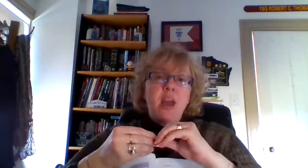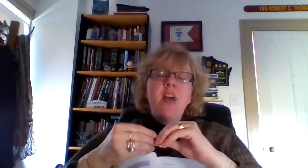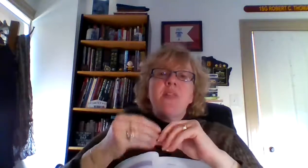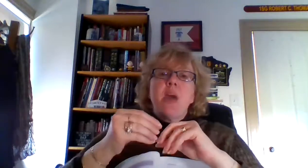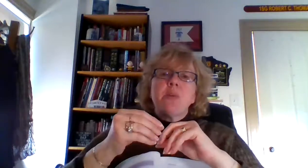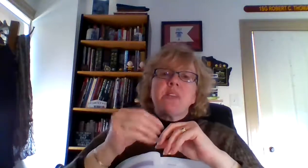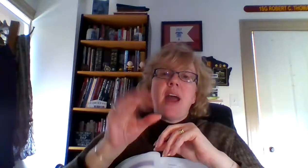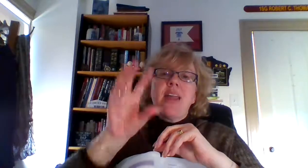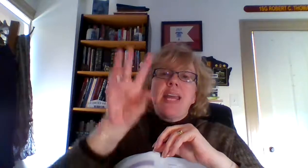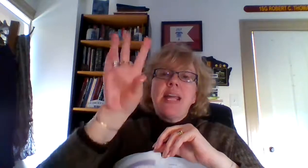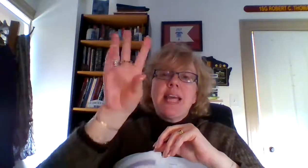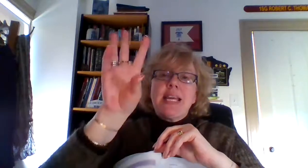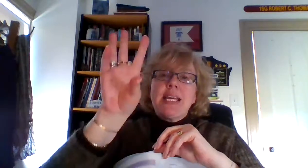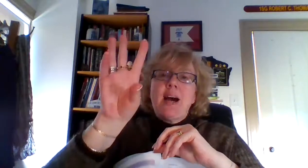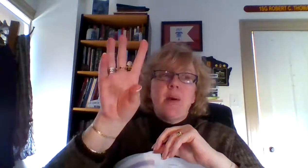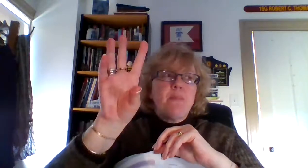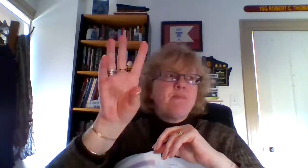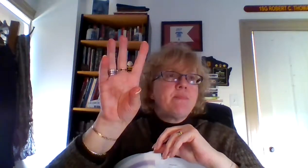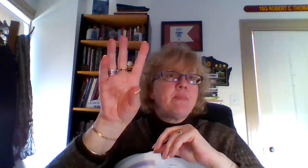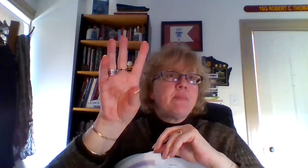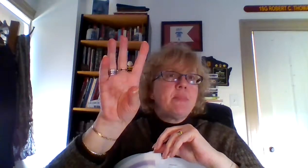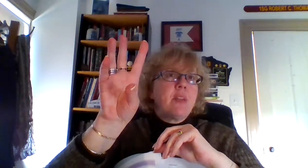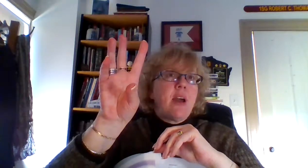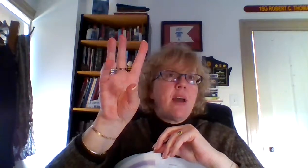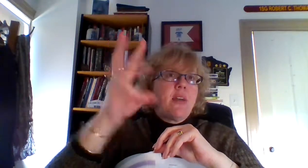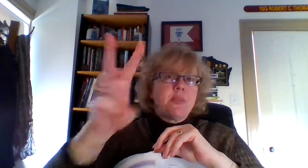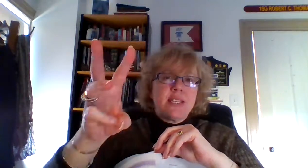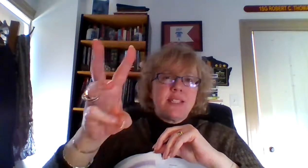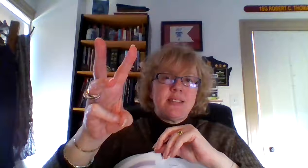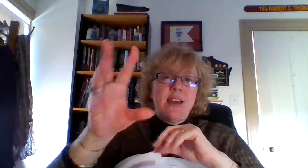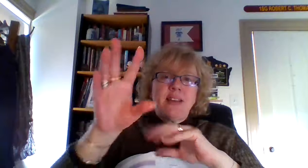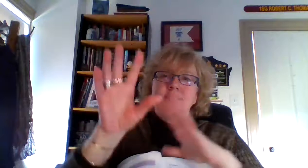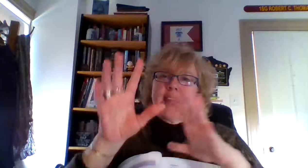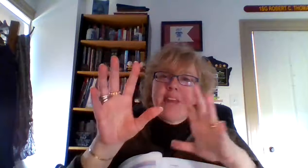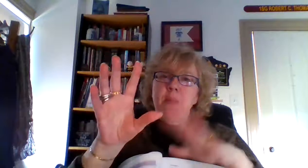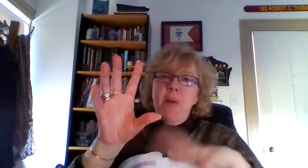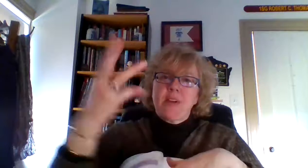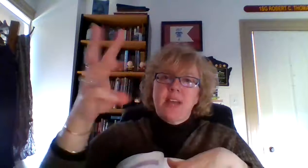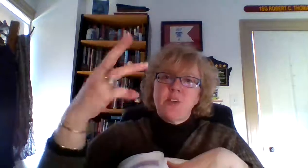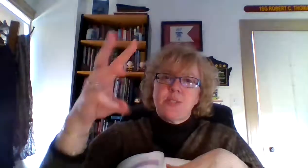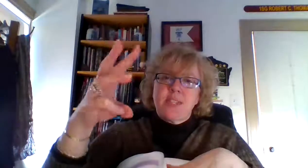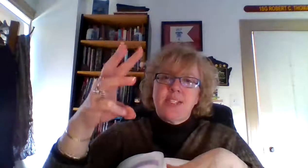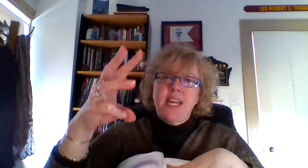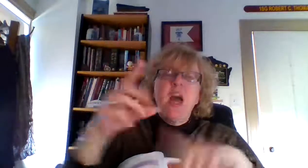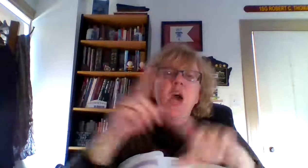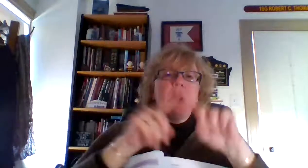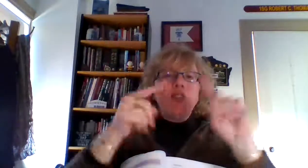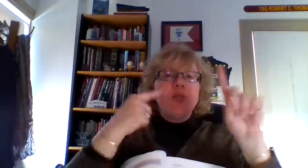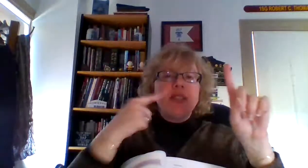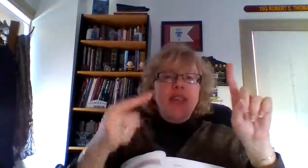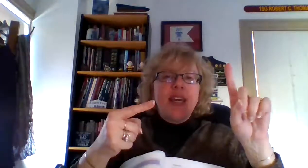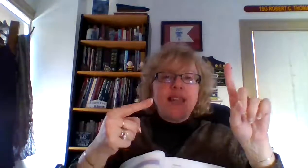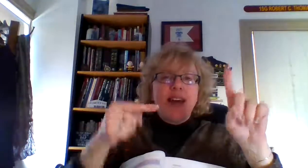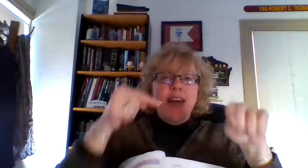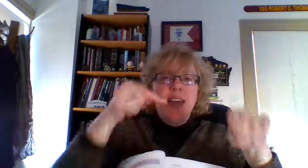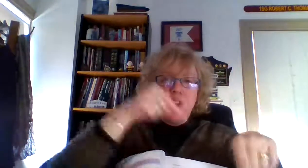that they were signing like, I think it was 6, I can't even remember because I do 16. But as you can see, it's like there's